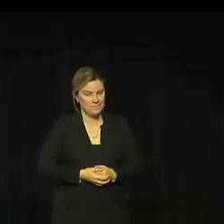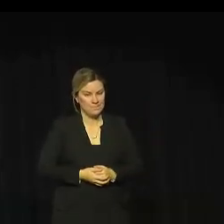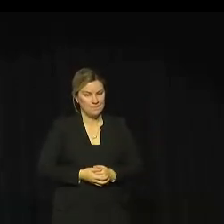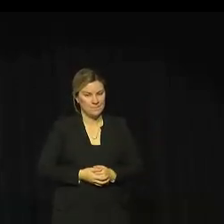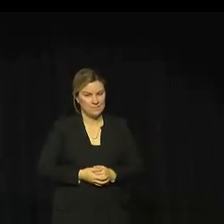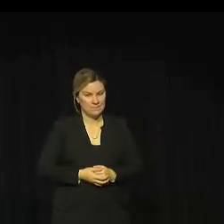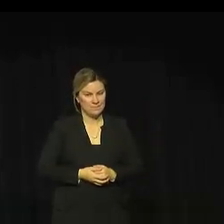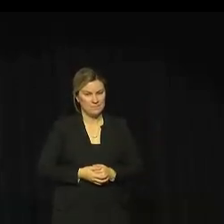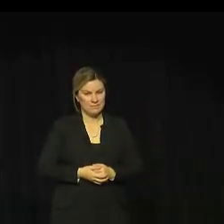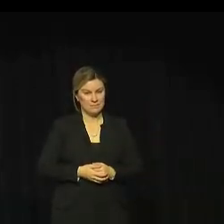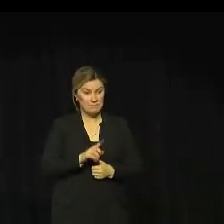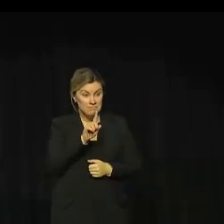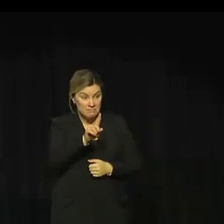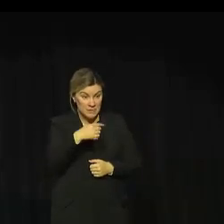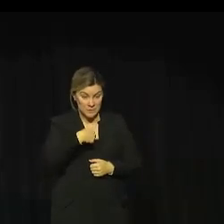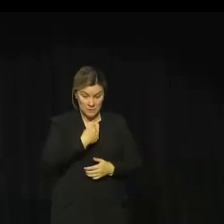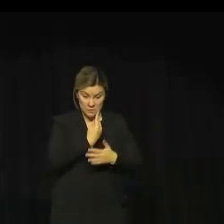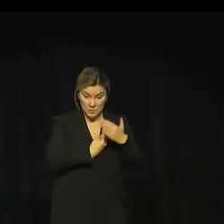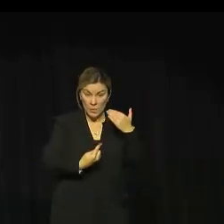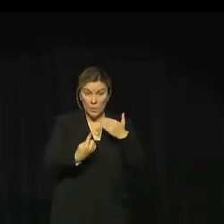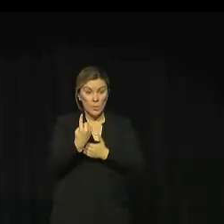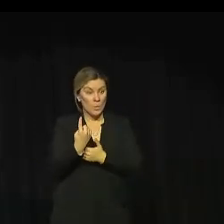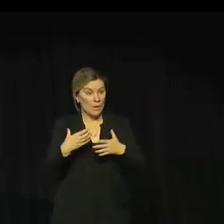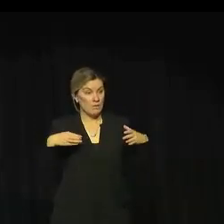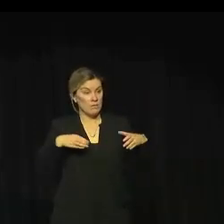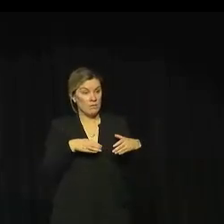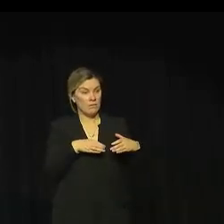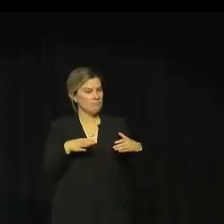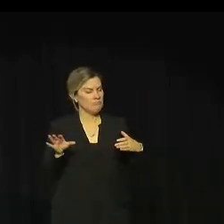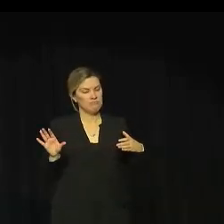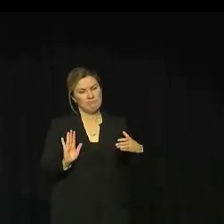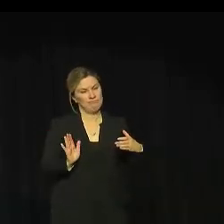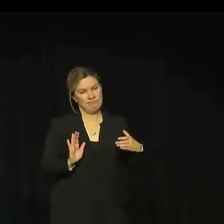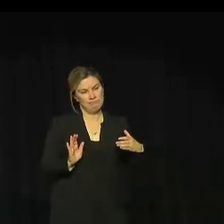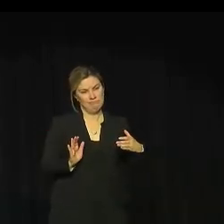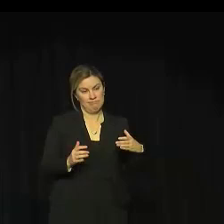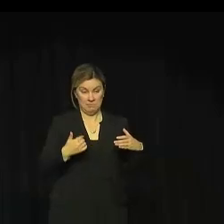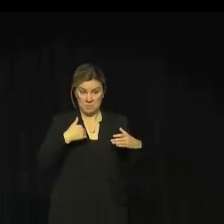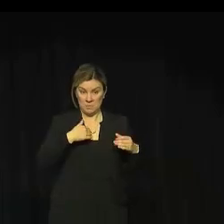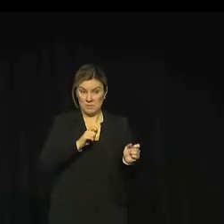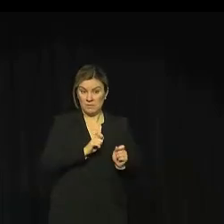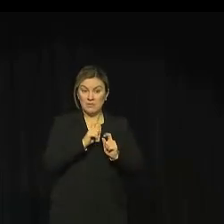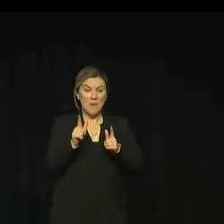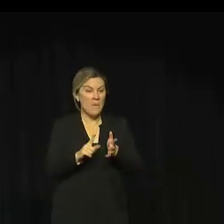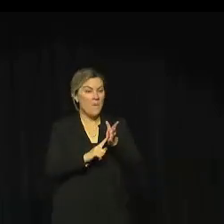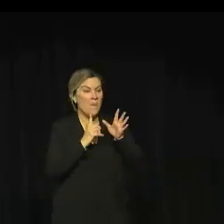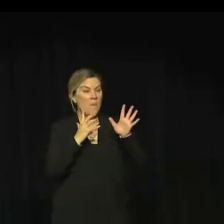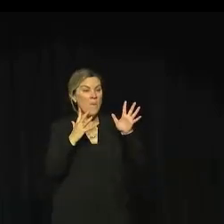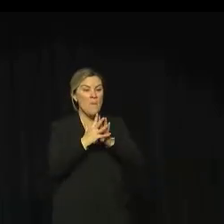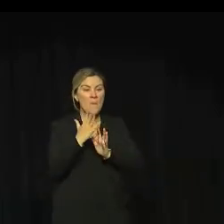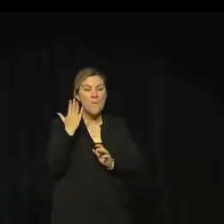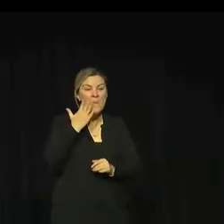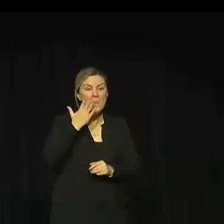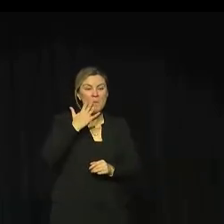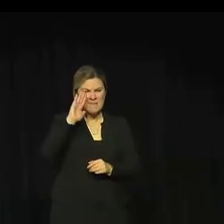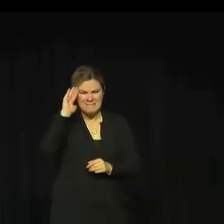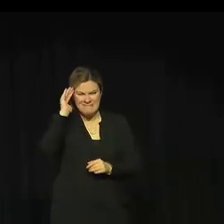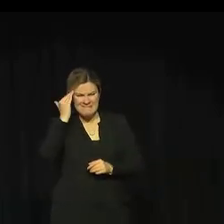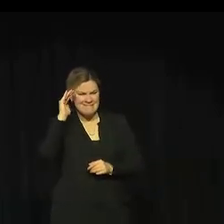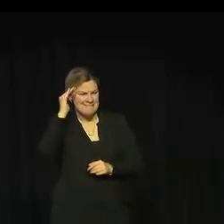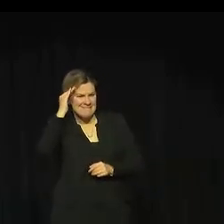But we weren't the only ones. When I was at law school, striving to do the very best in